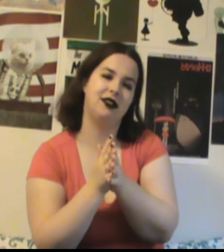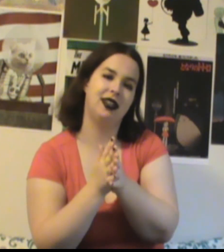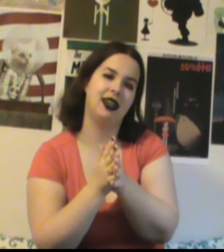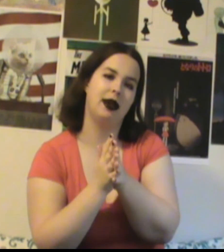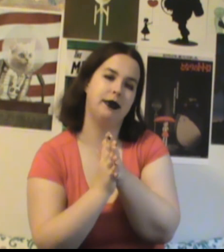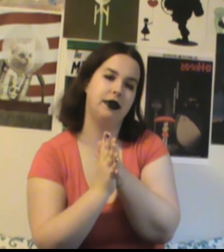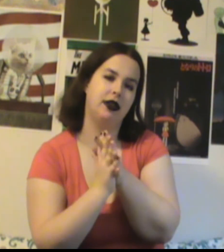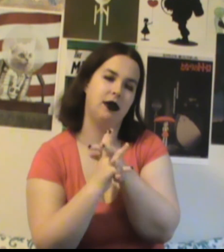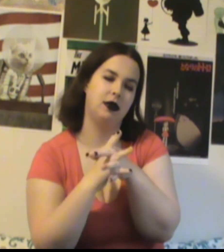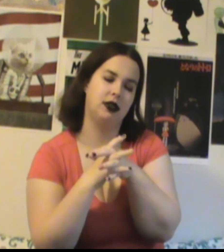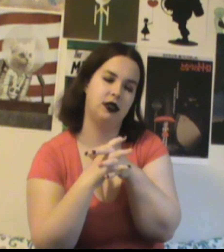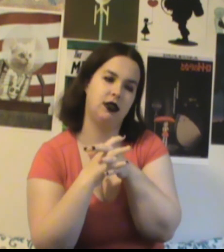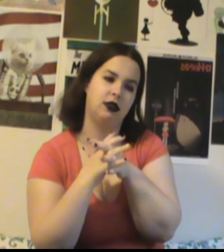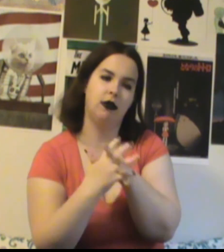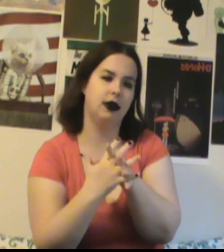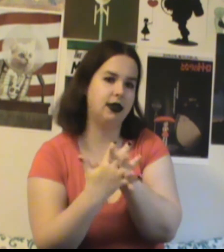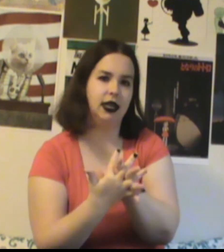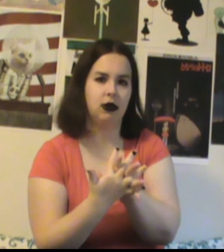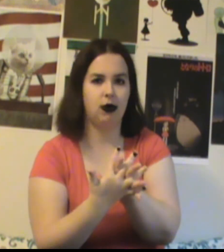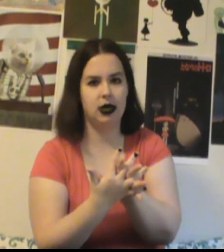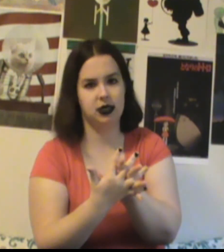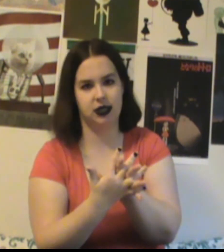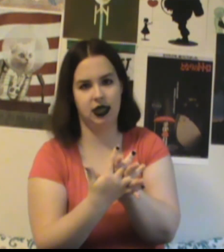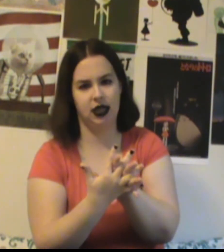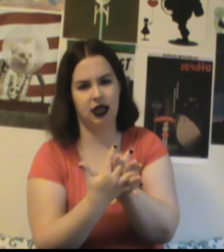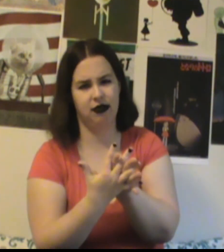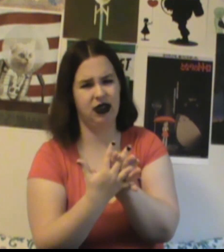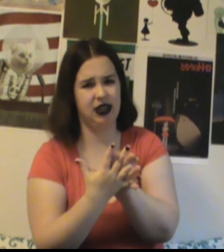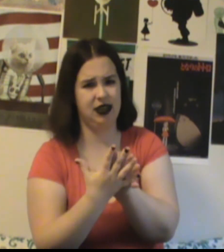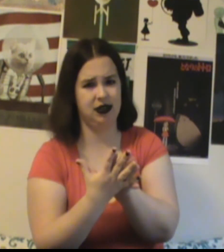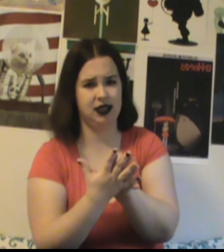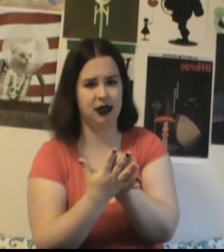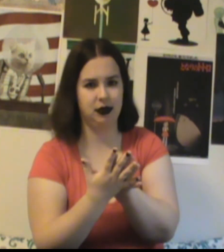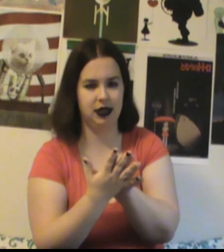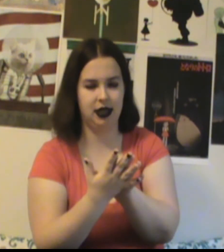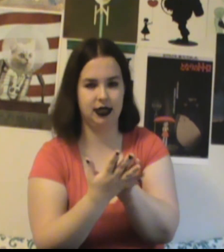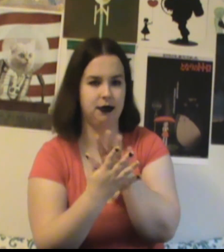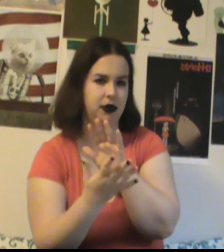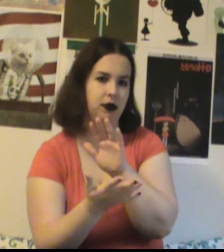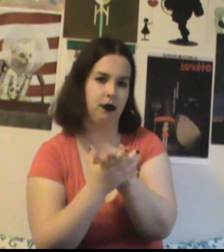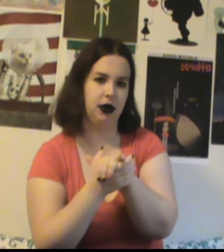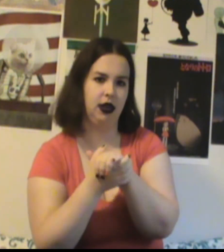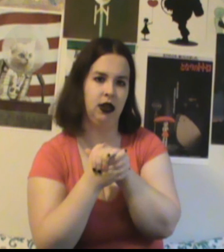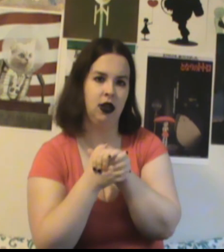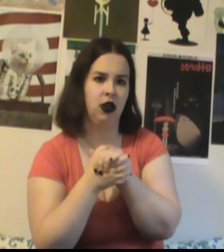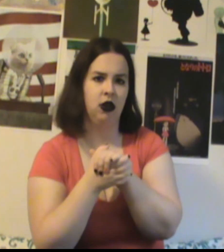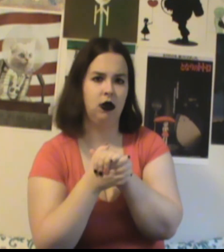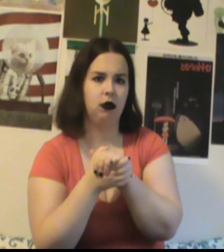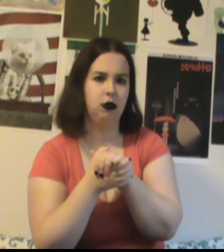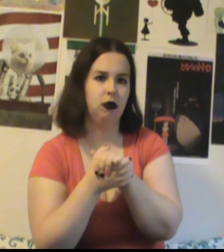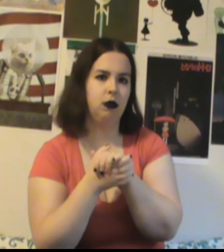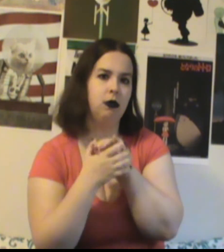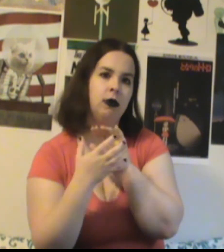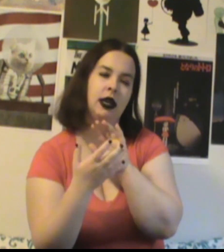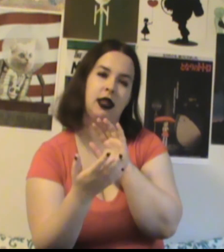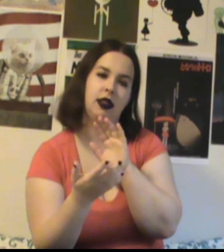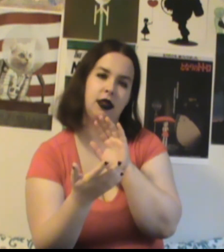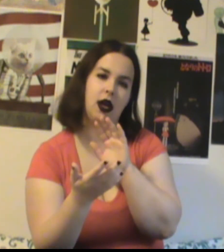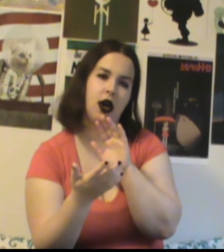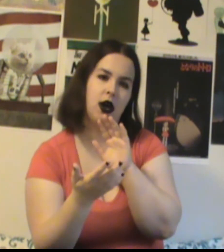interesting episode that was so entertaining to watch and see, and I'm very curious to see what the next episode will bring, with